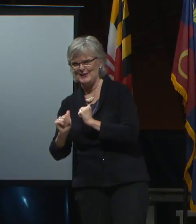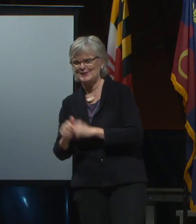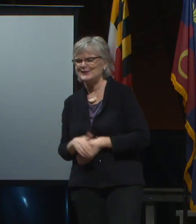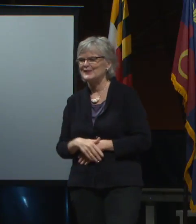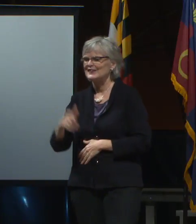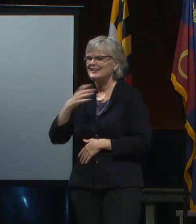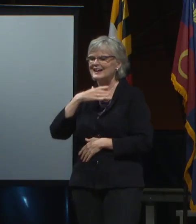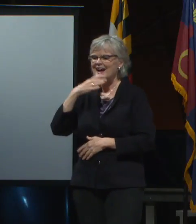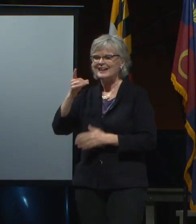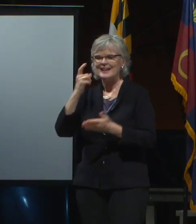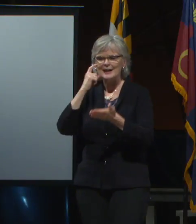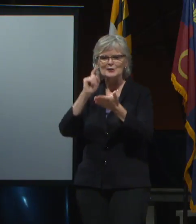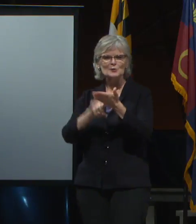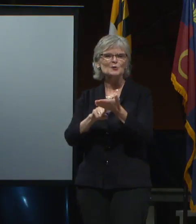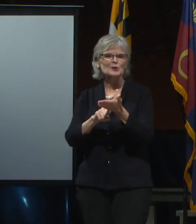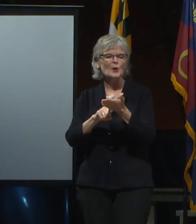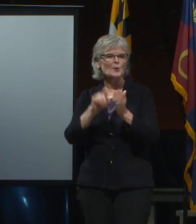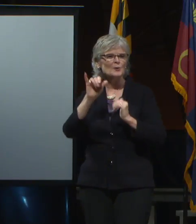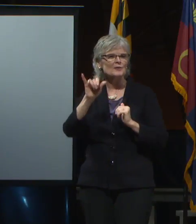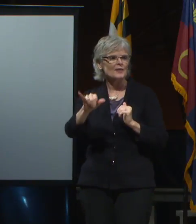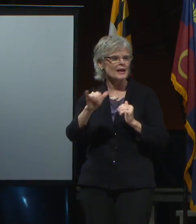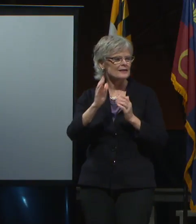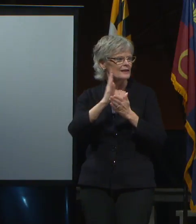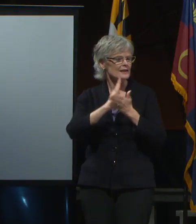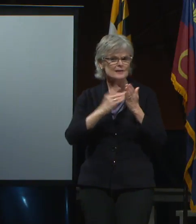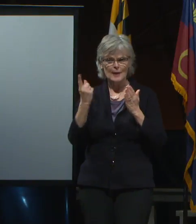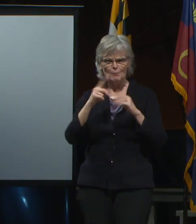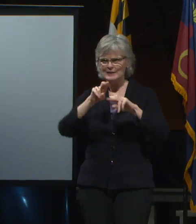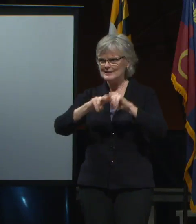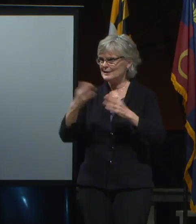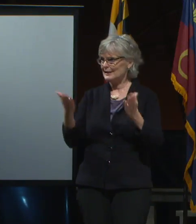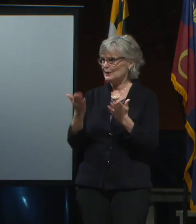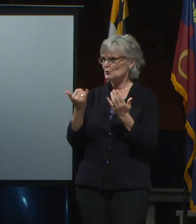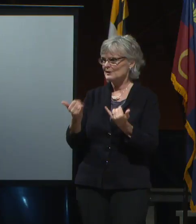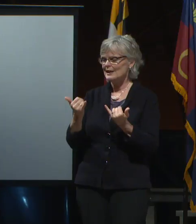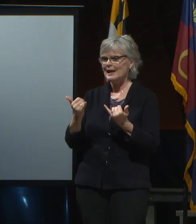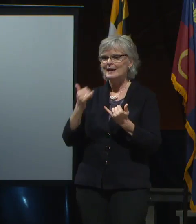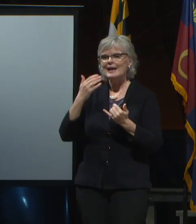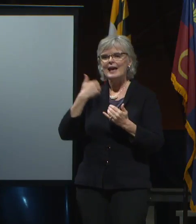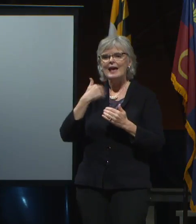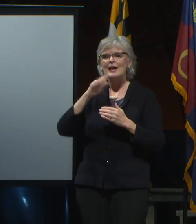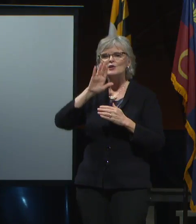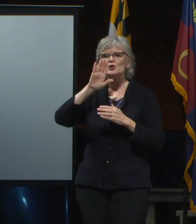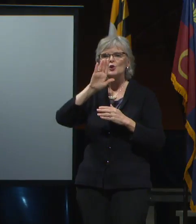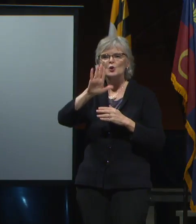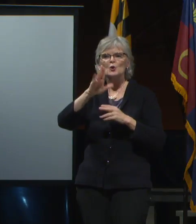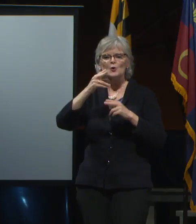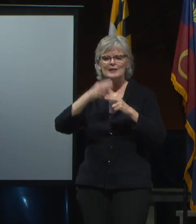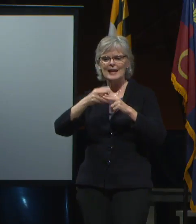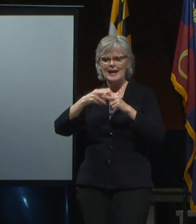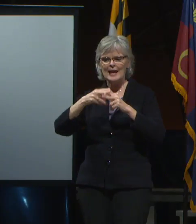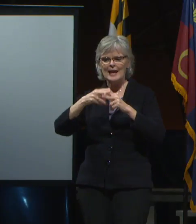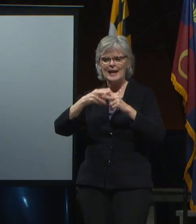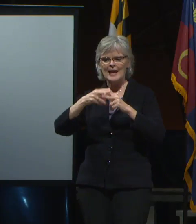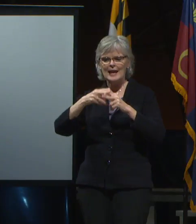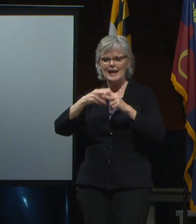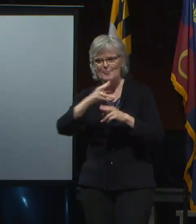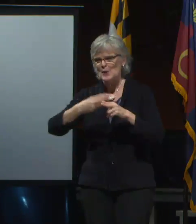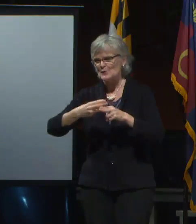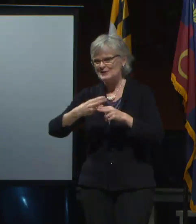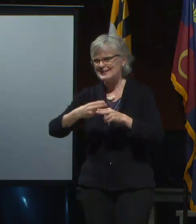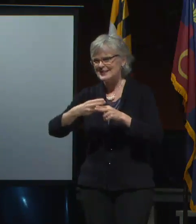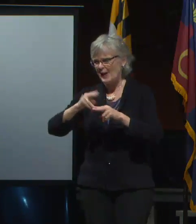I'd like to note that someone sitting here today has her name engraved on their seat. And now,